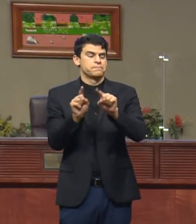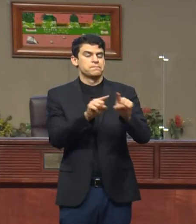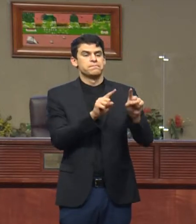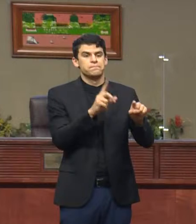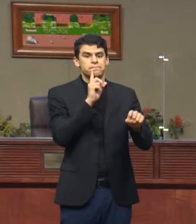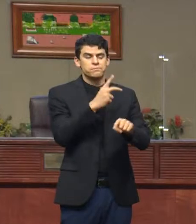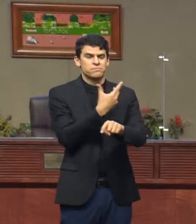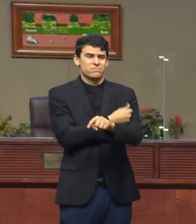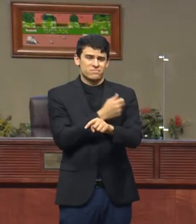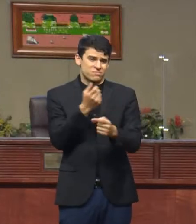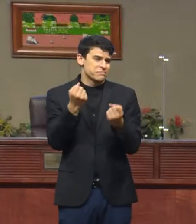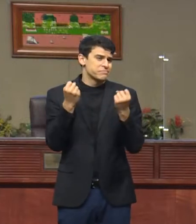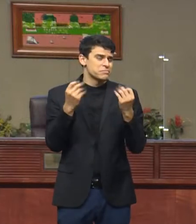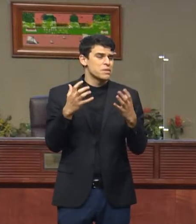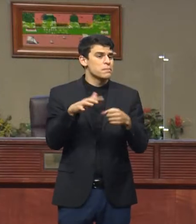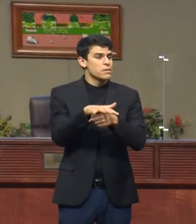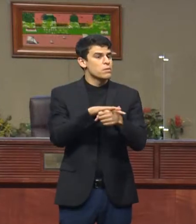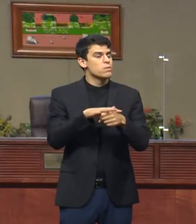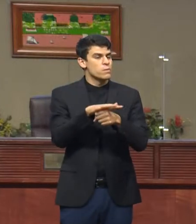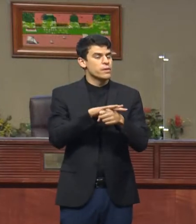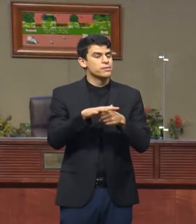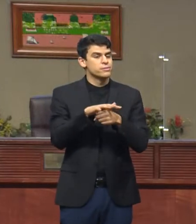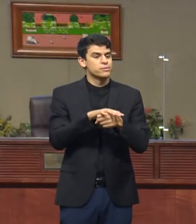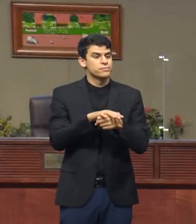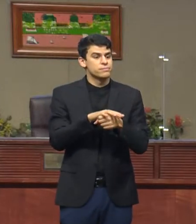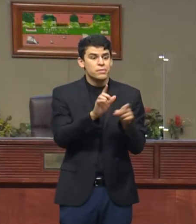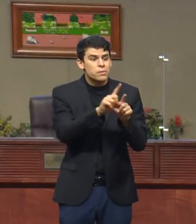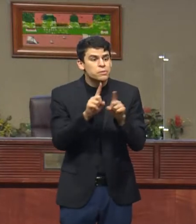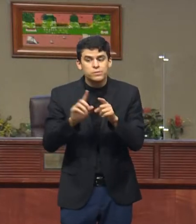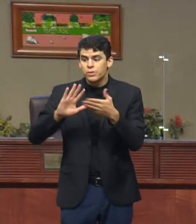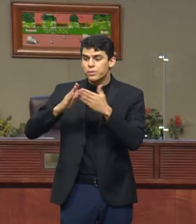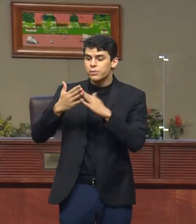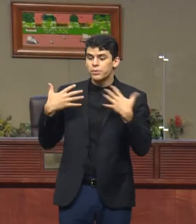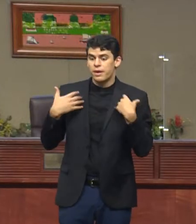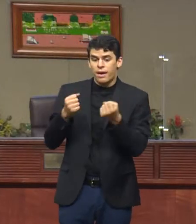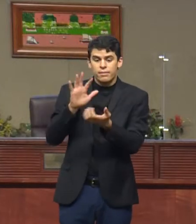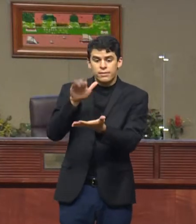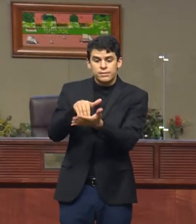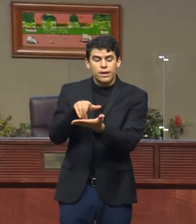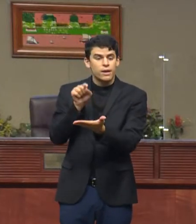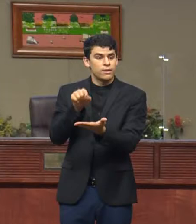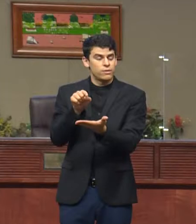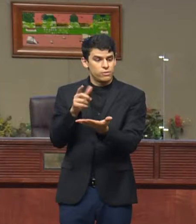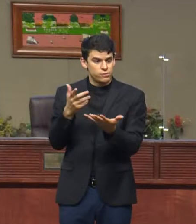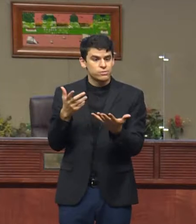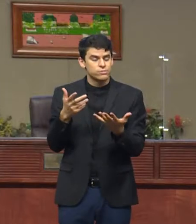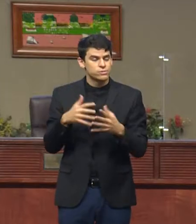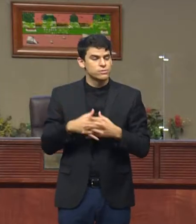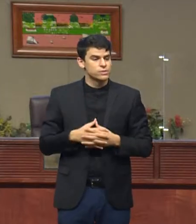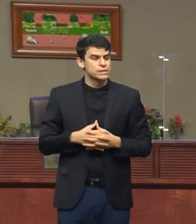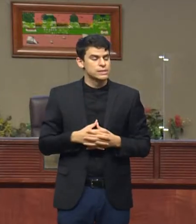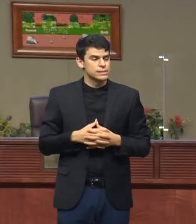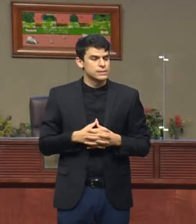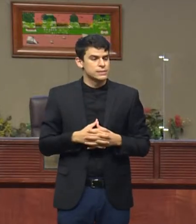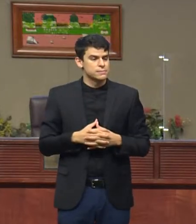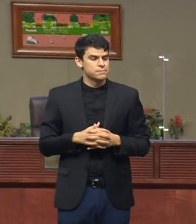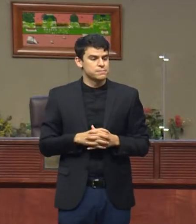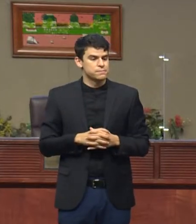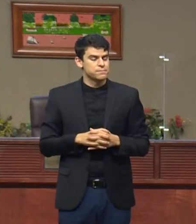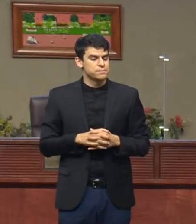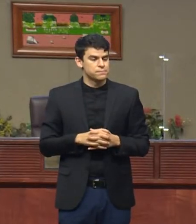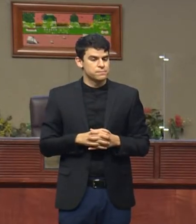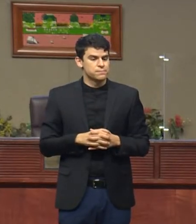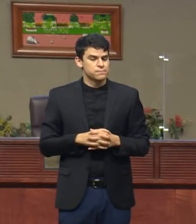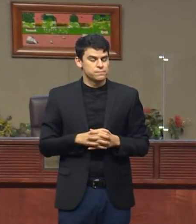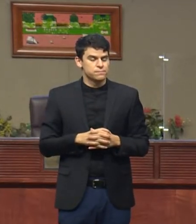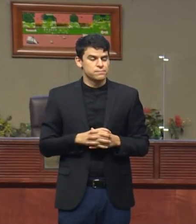of locations. Our community health centers are receiving direct